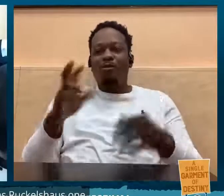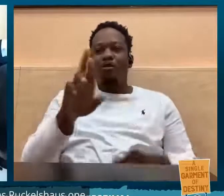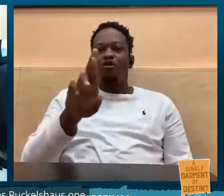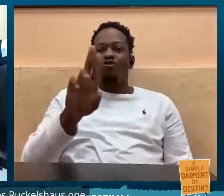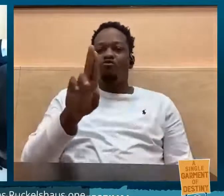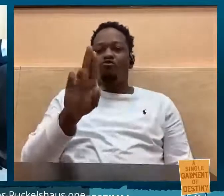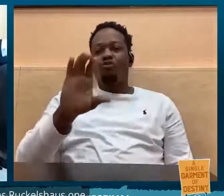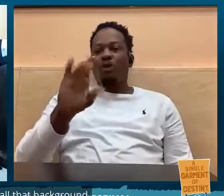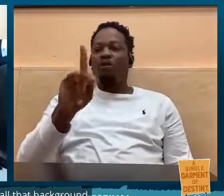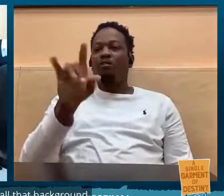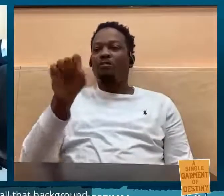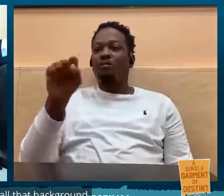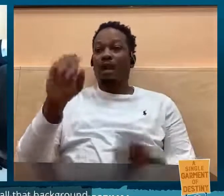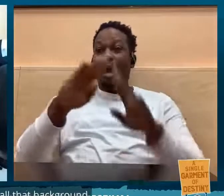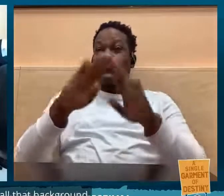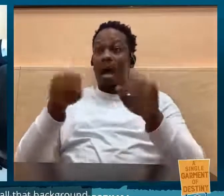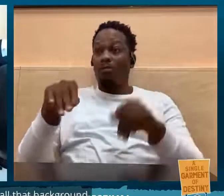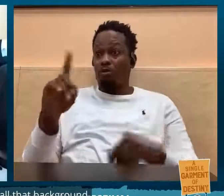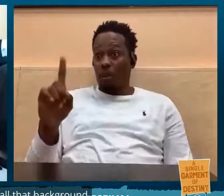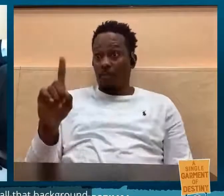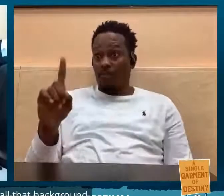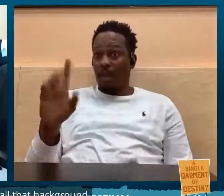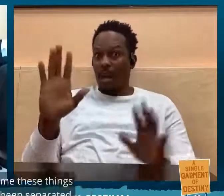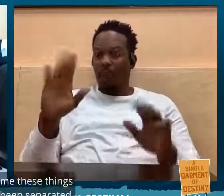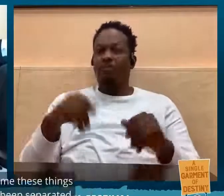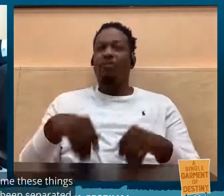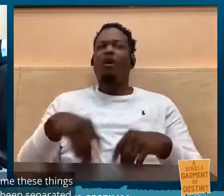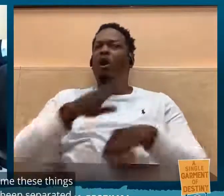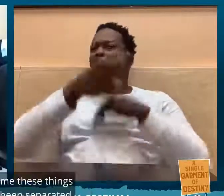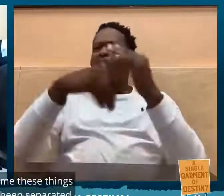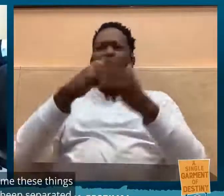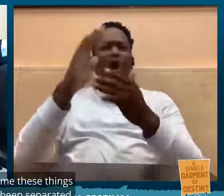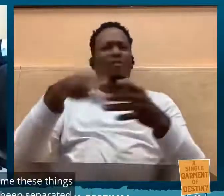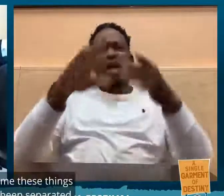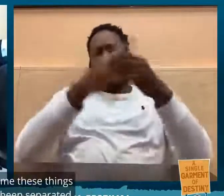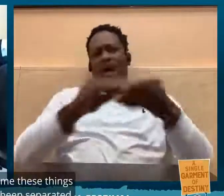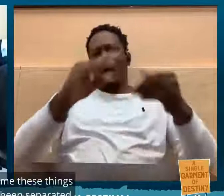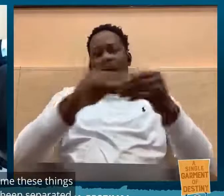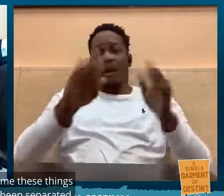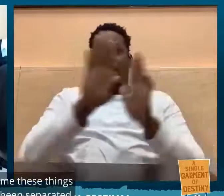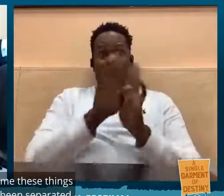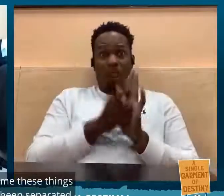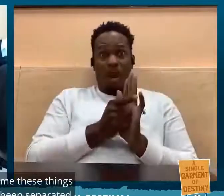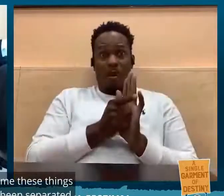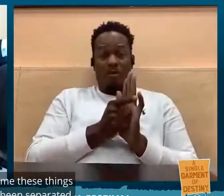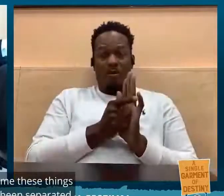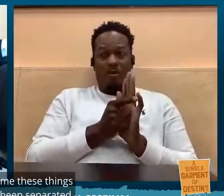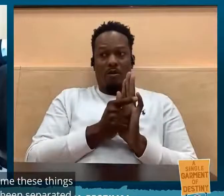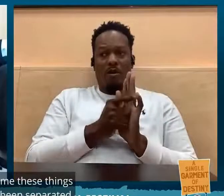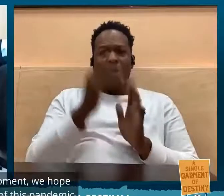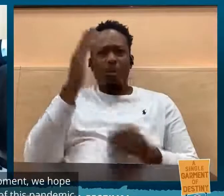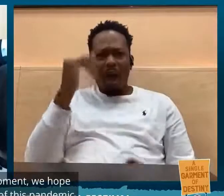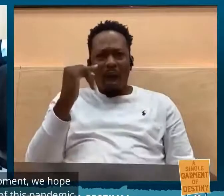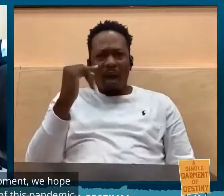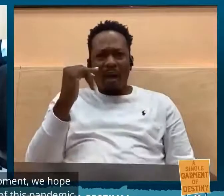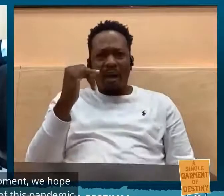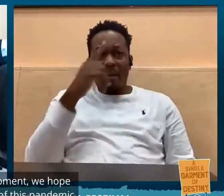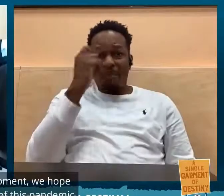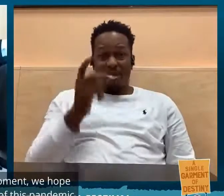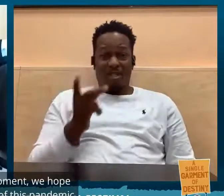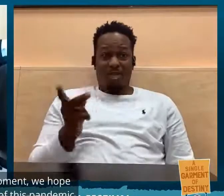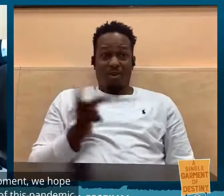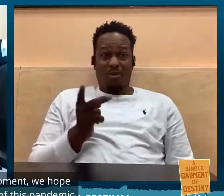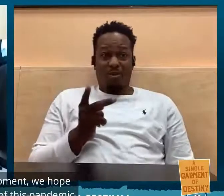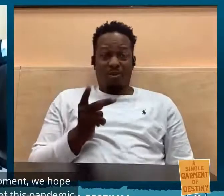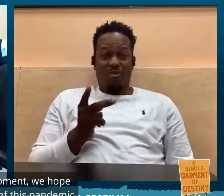as Ruckelshaus 1. Now, I give you all that background because to me, these things have never been separated. But this moment,